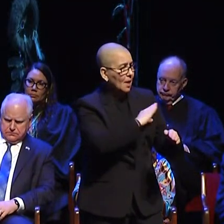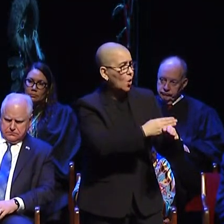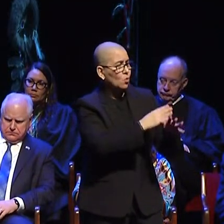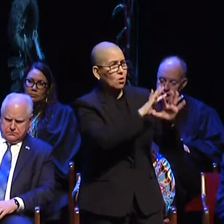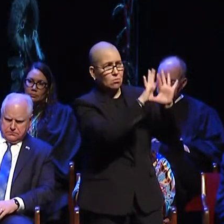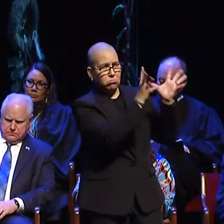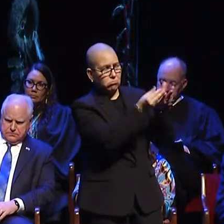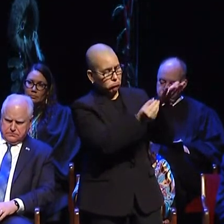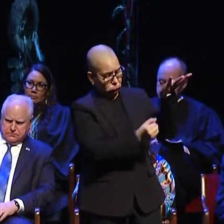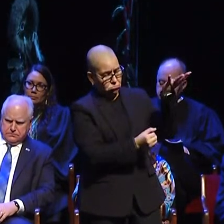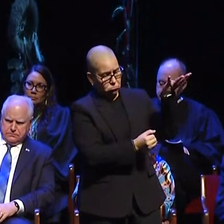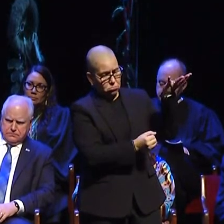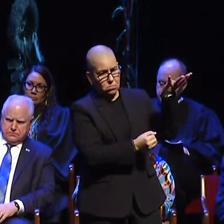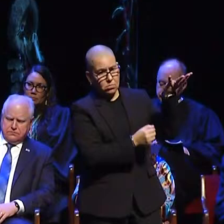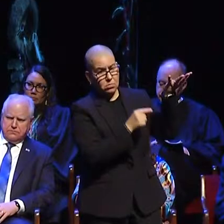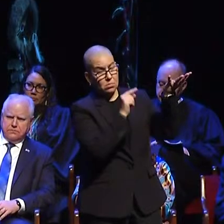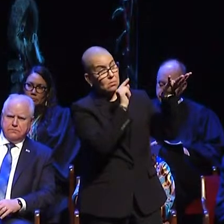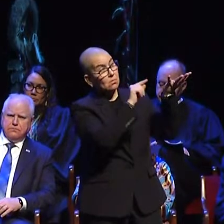Great Spirit,